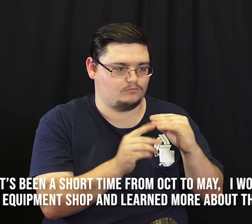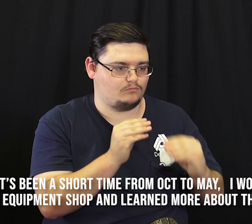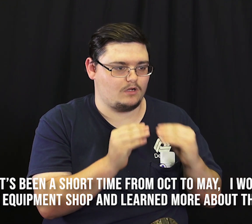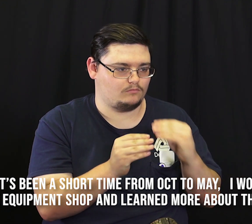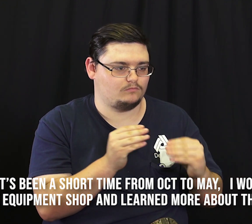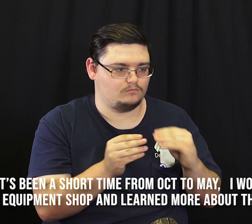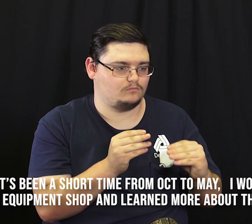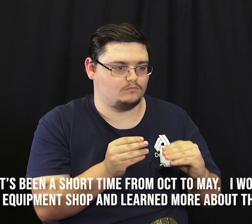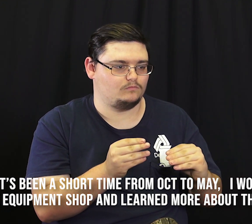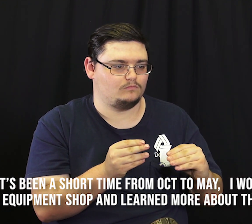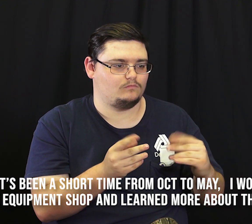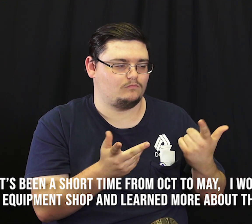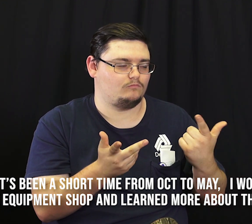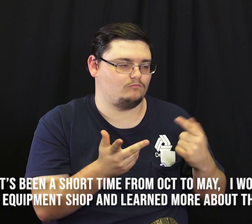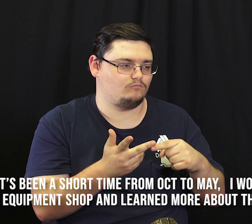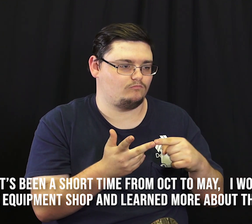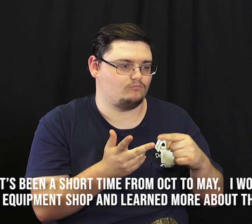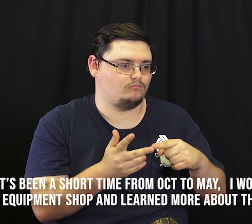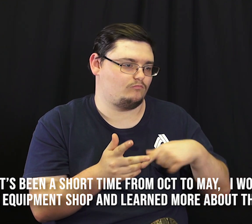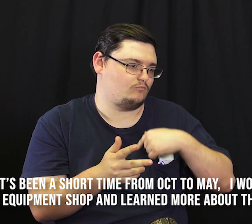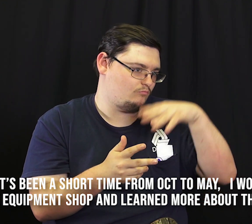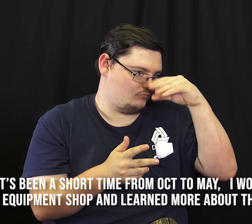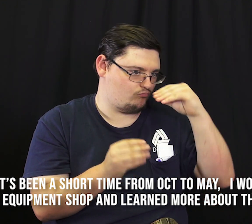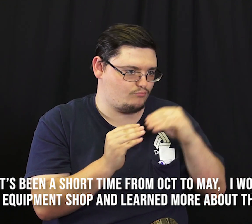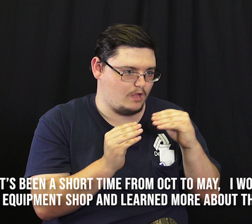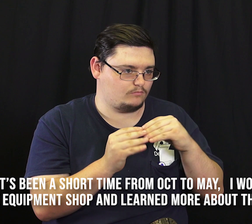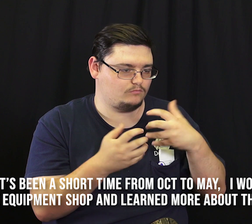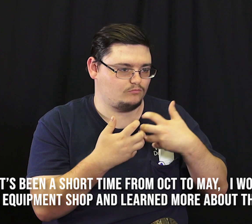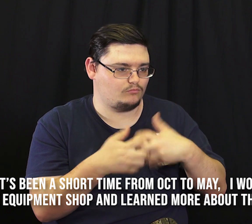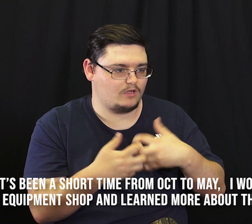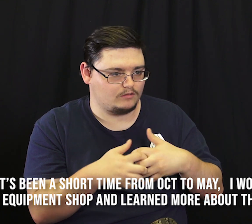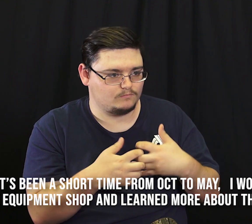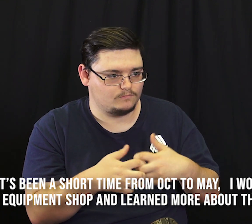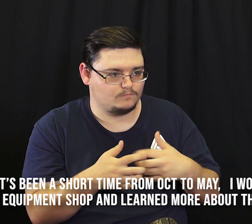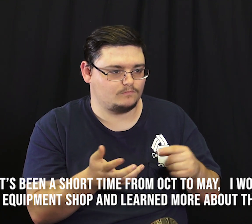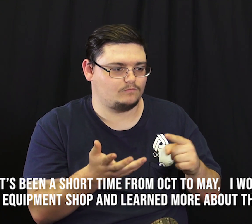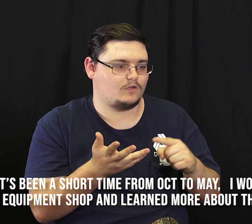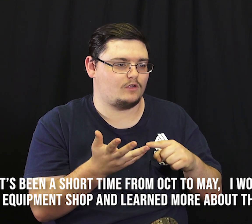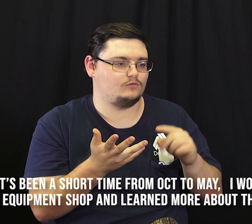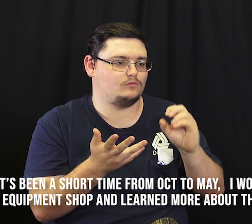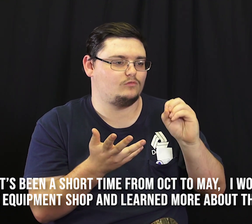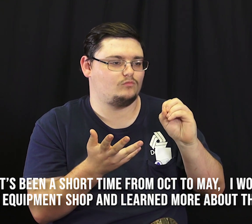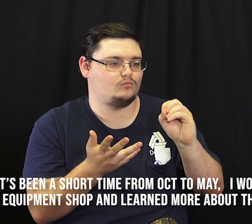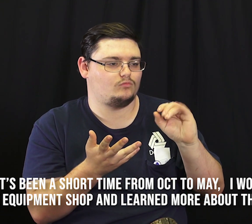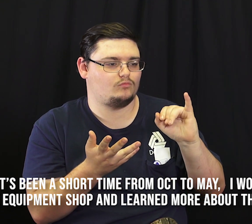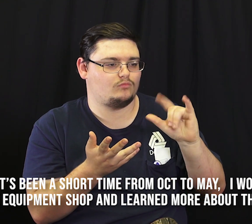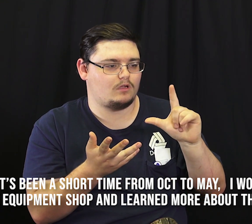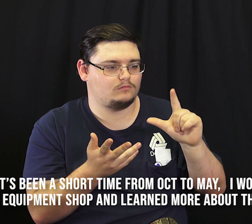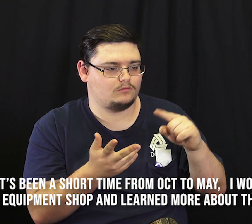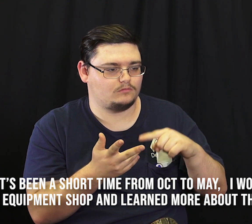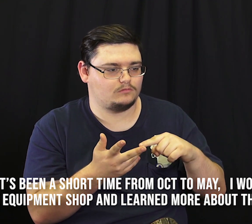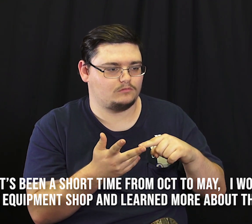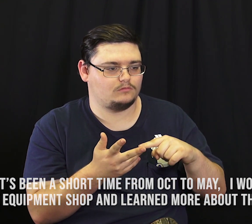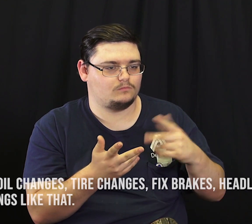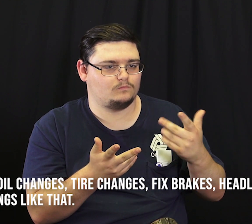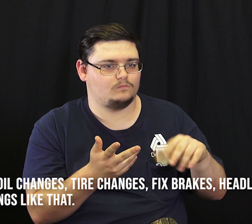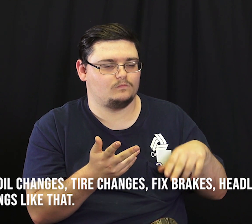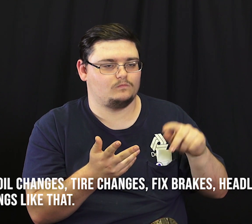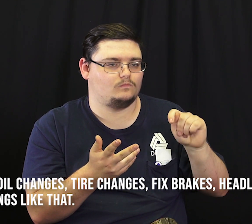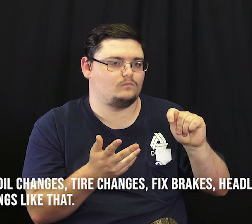So my first internship I had this year, I worked in the Central District shop as a mechanic. I learned more about the engines, how to do oil